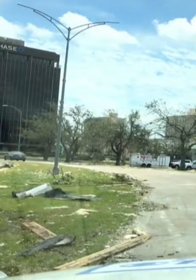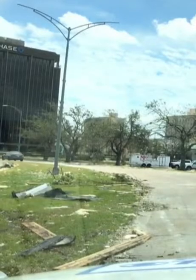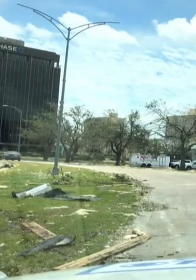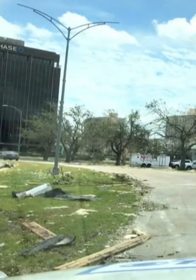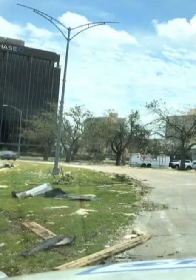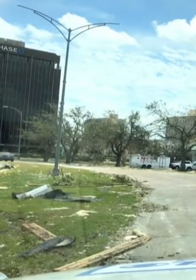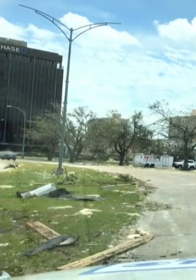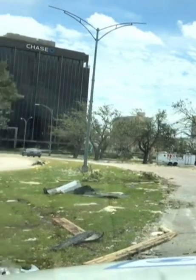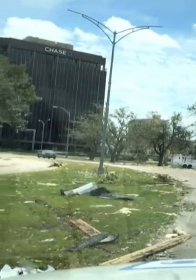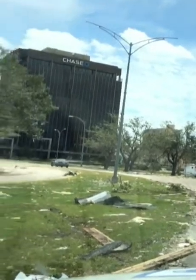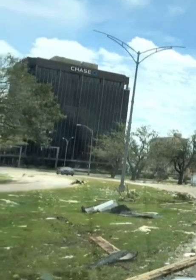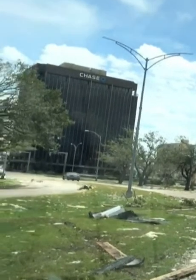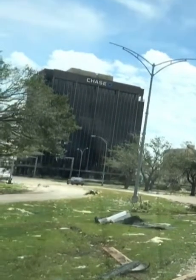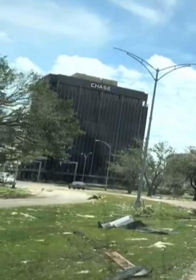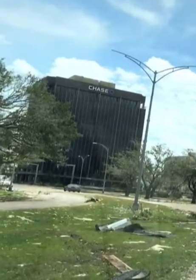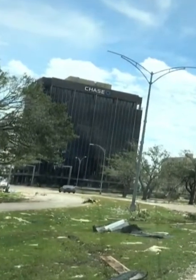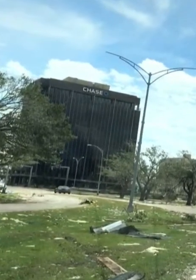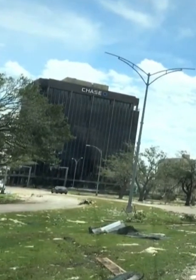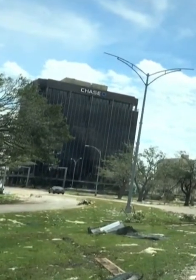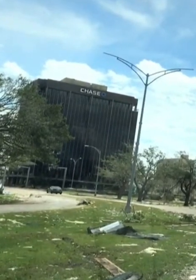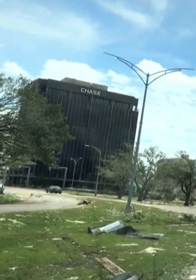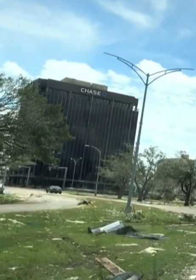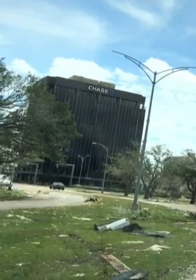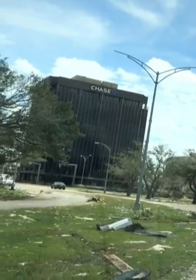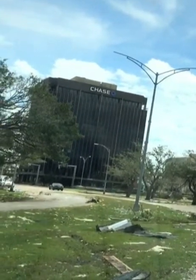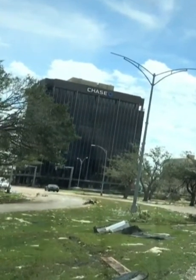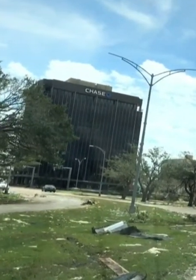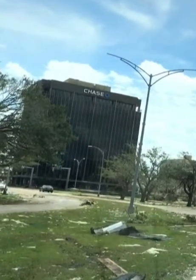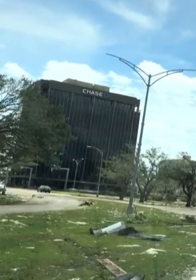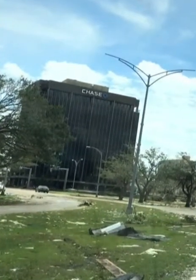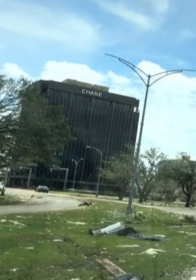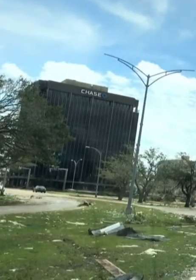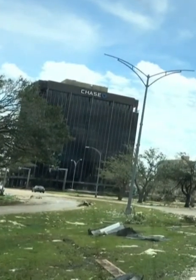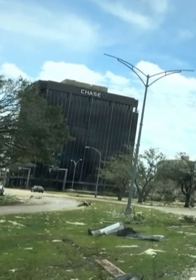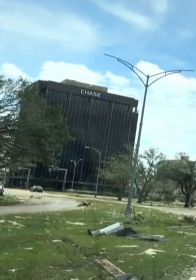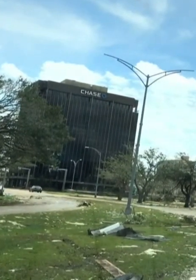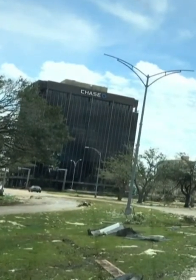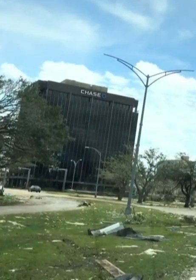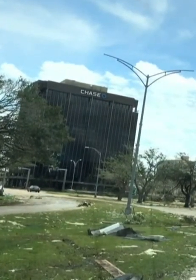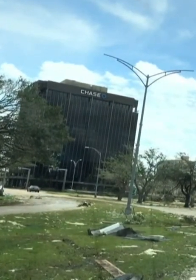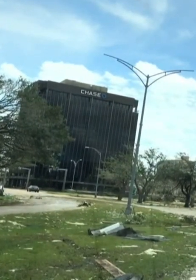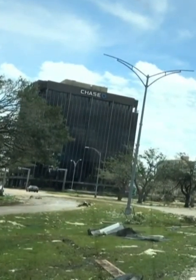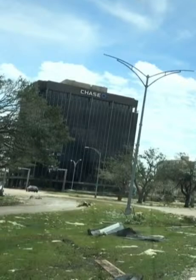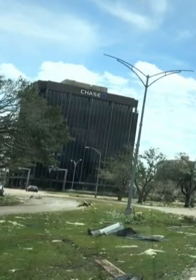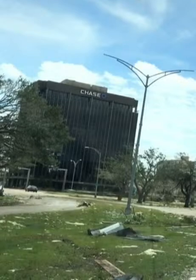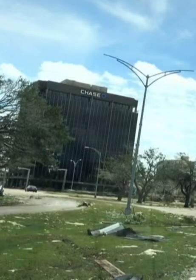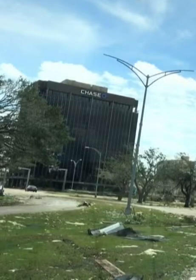A lot of the glass has been just pulled right off of that Civic Center.